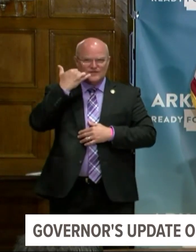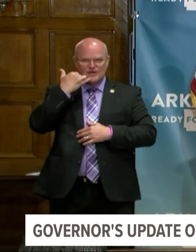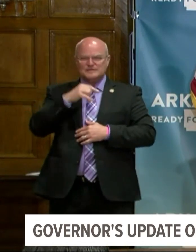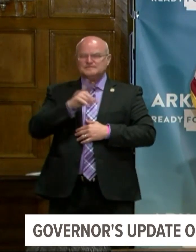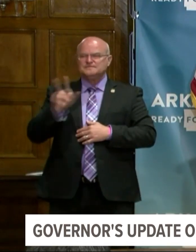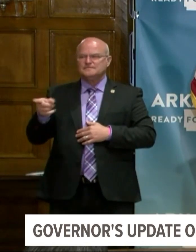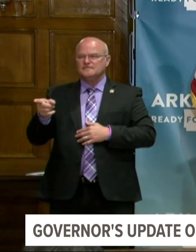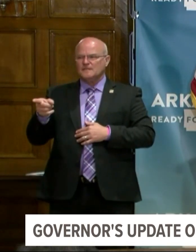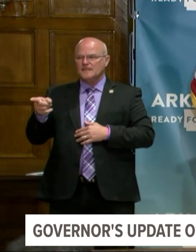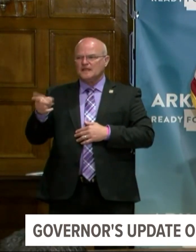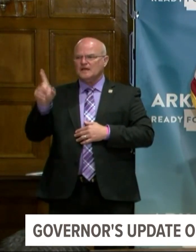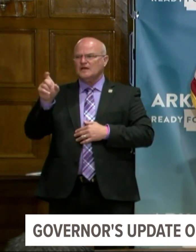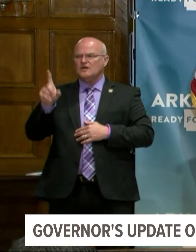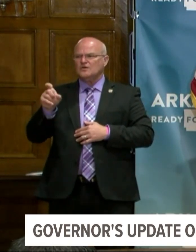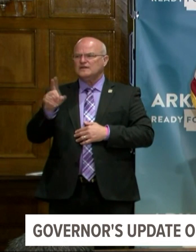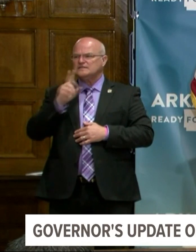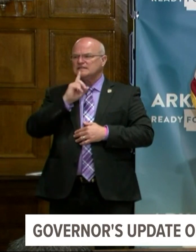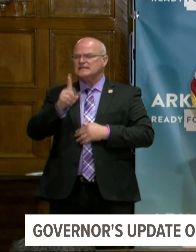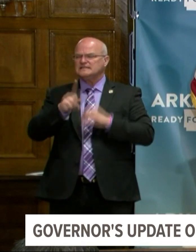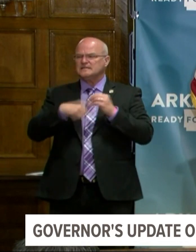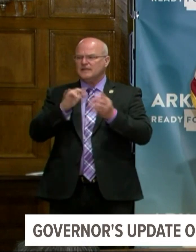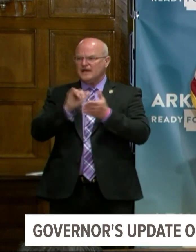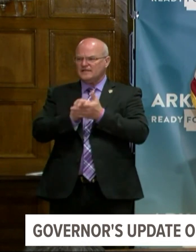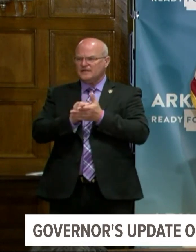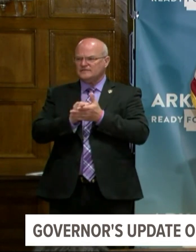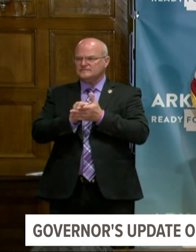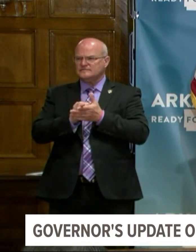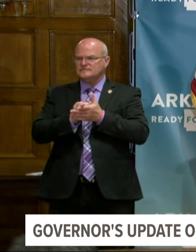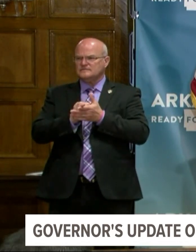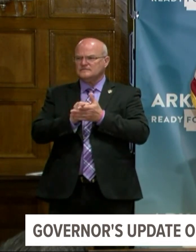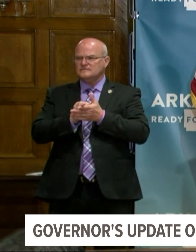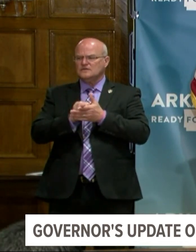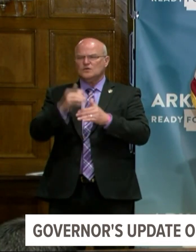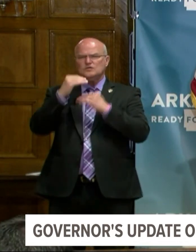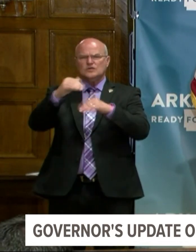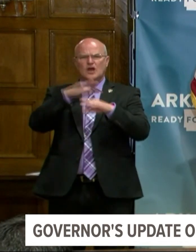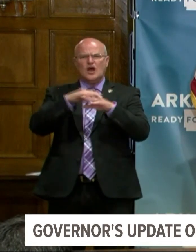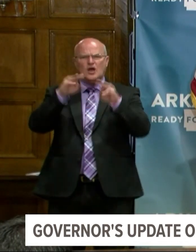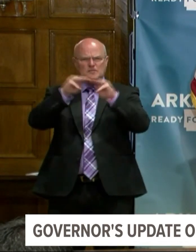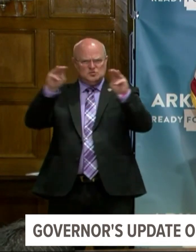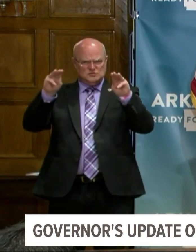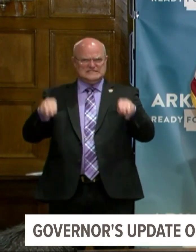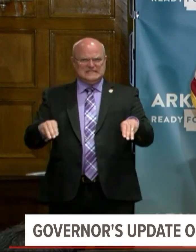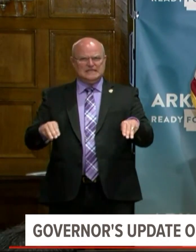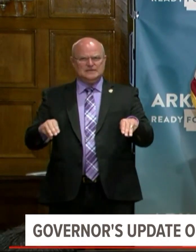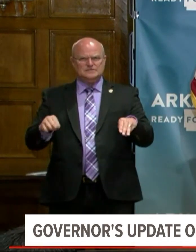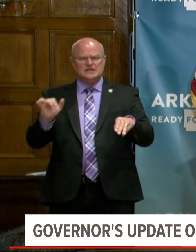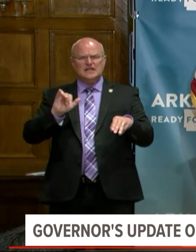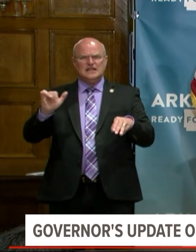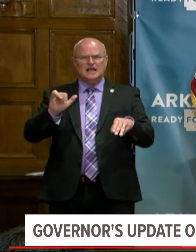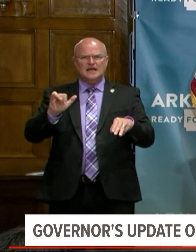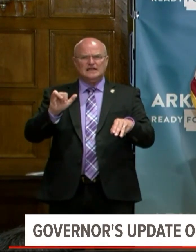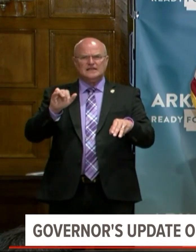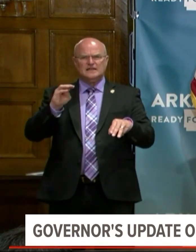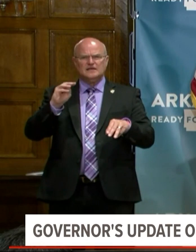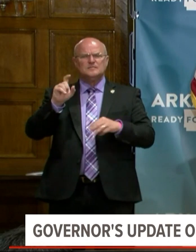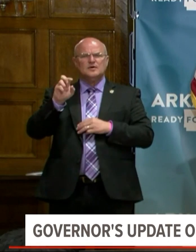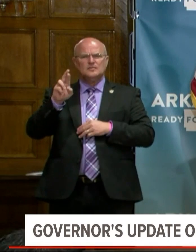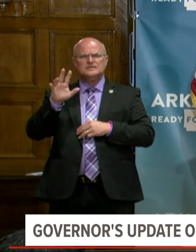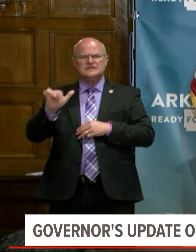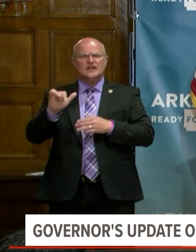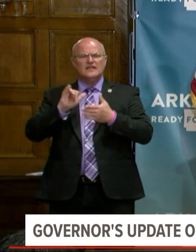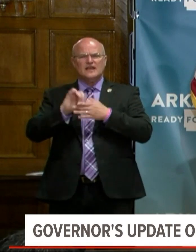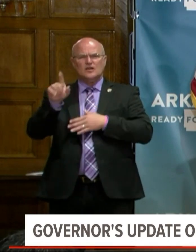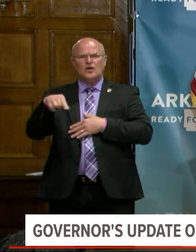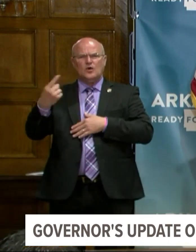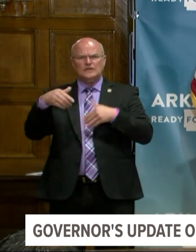remotely. My question is about the restriction on museums, like the momentary, that